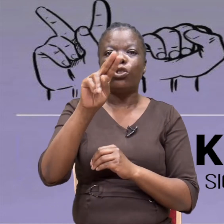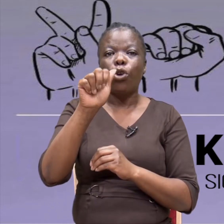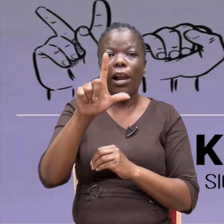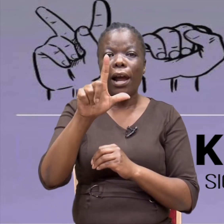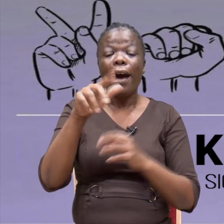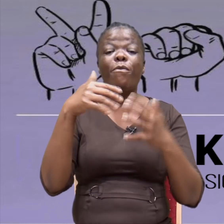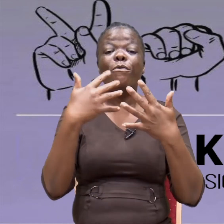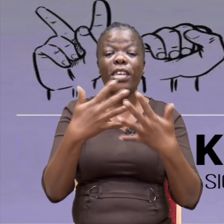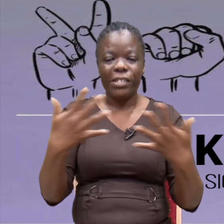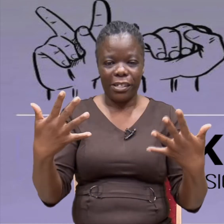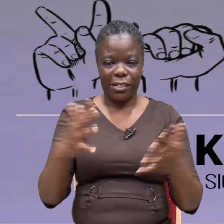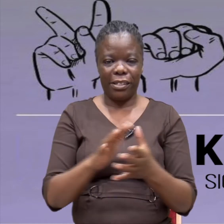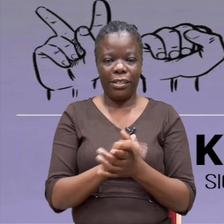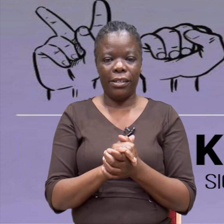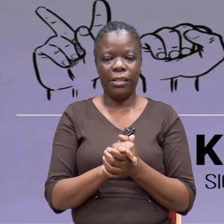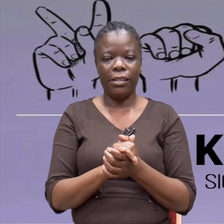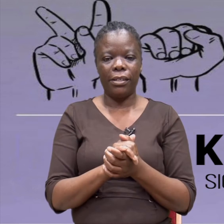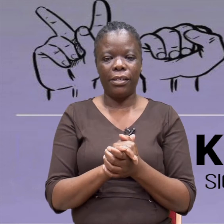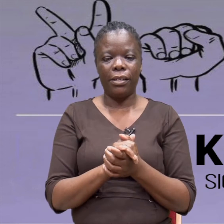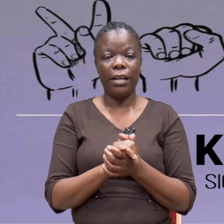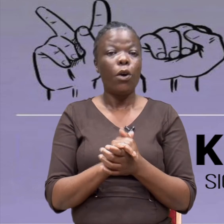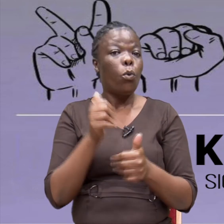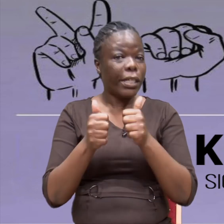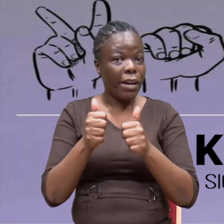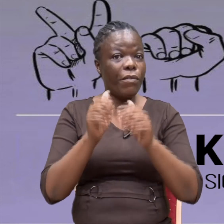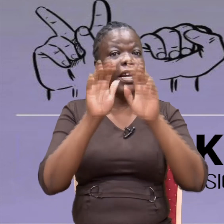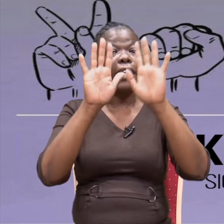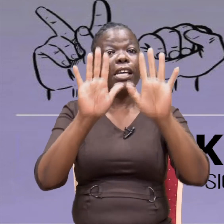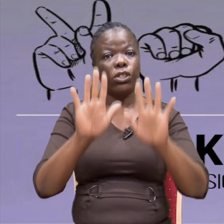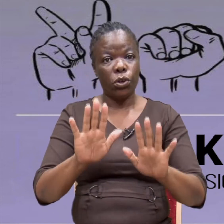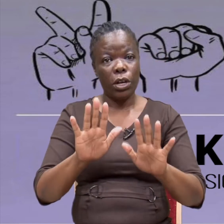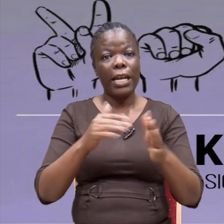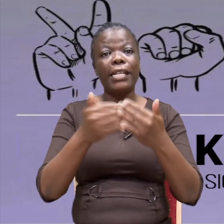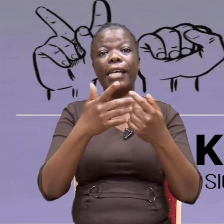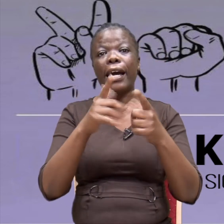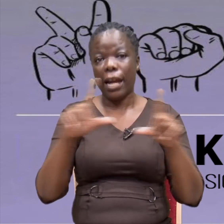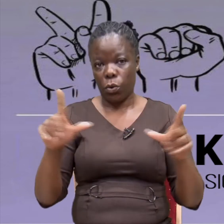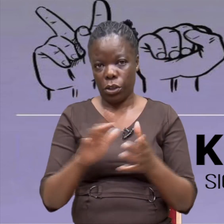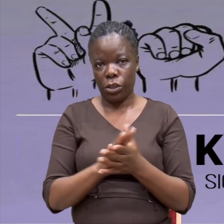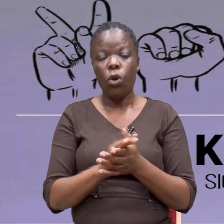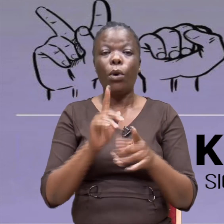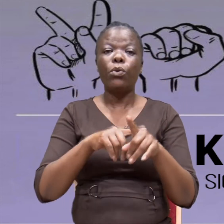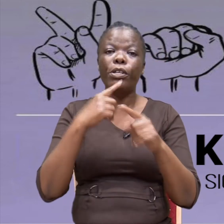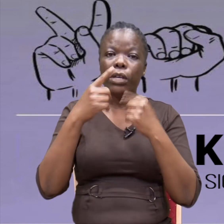non-manual features which are very essential in sign language. When we are talking